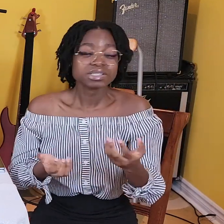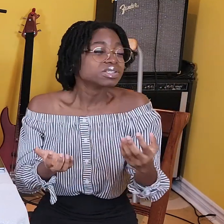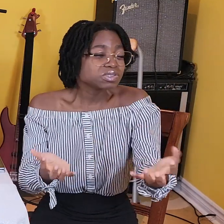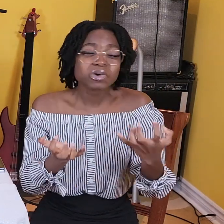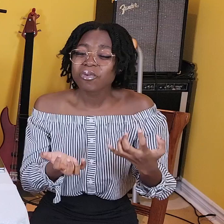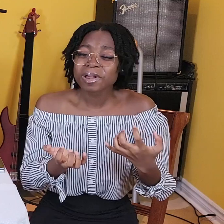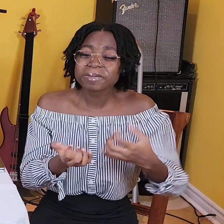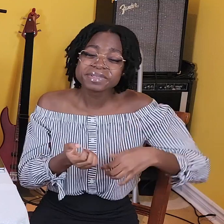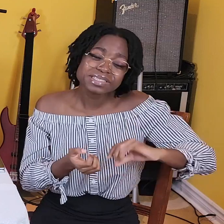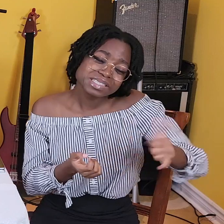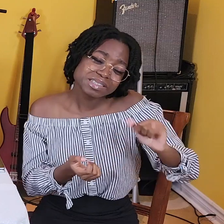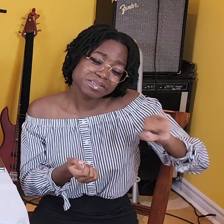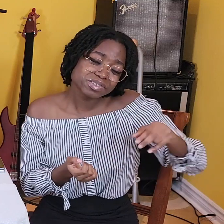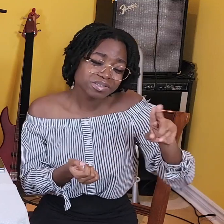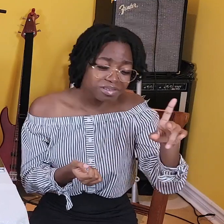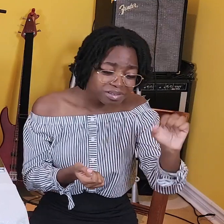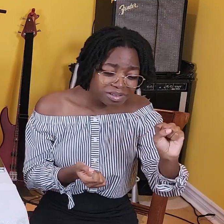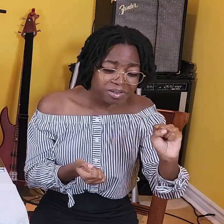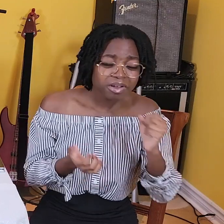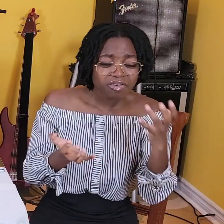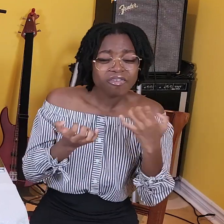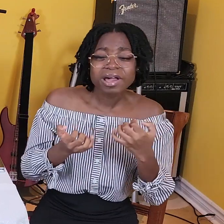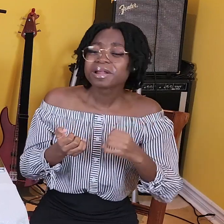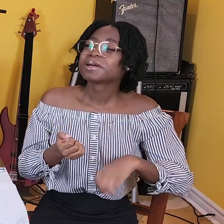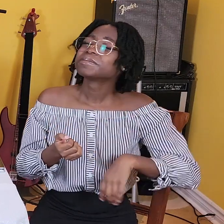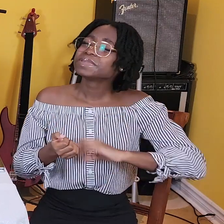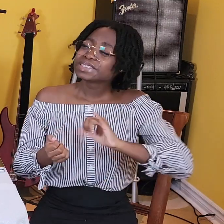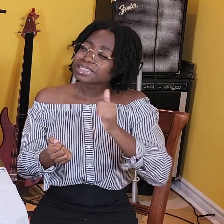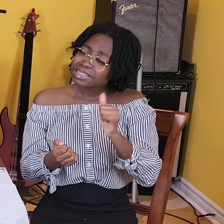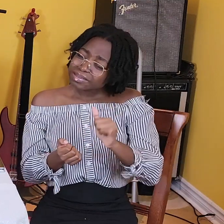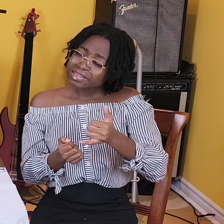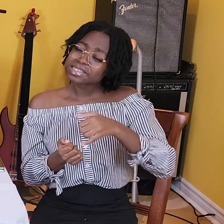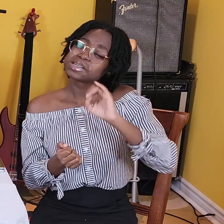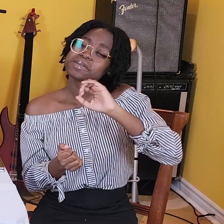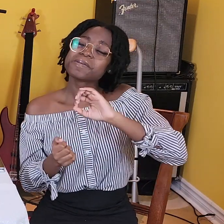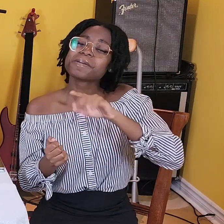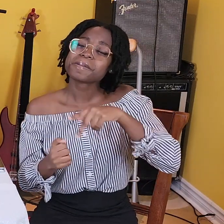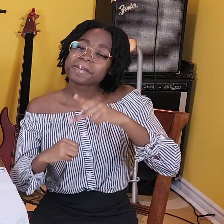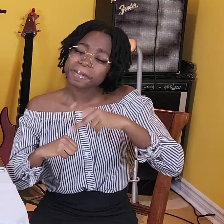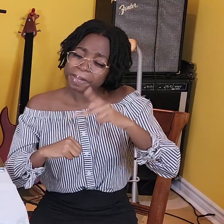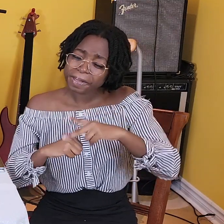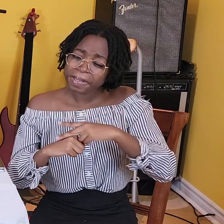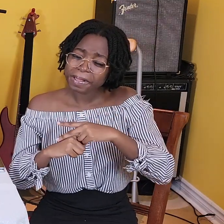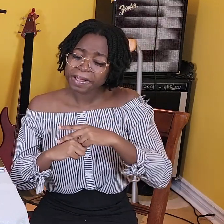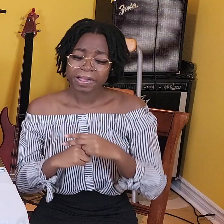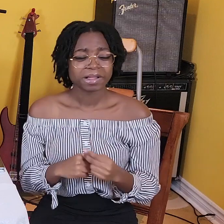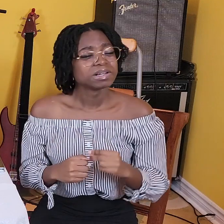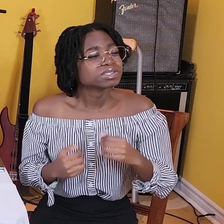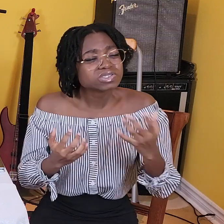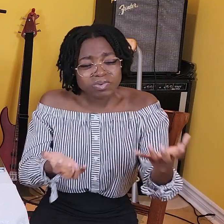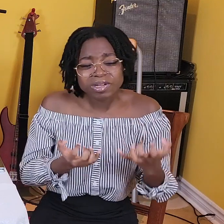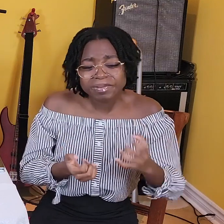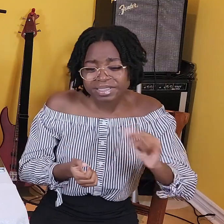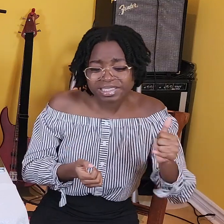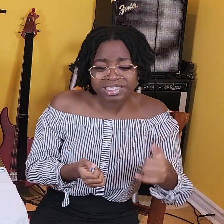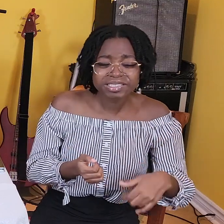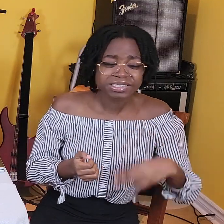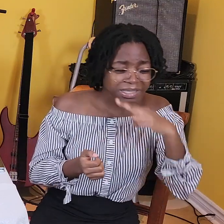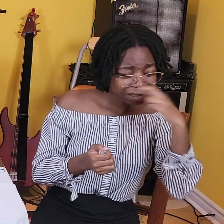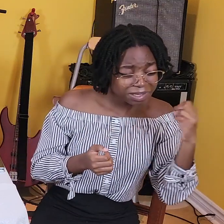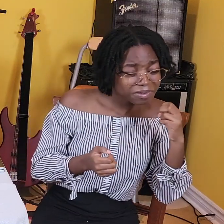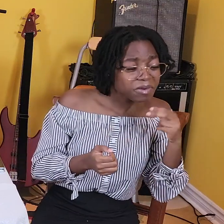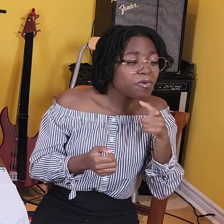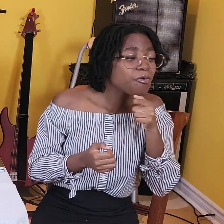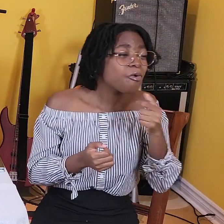We don't want anybody to be like the thief who rejected you, but we want others to be like the thief who received you on the cross,